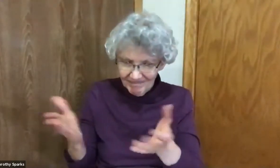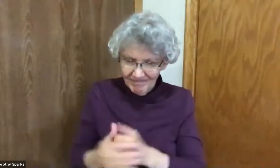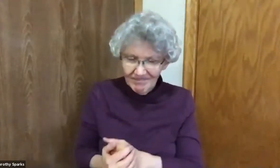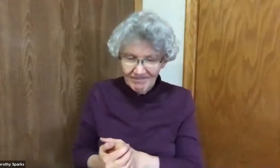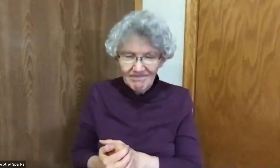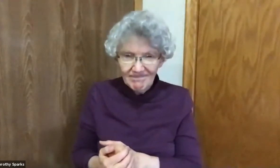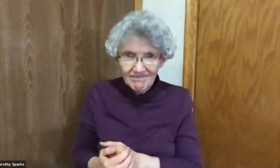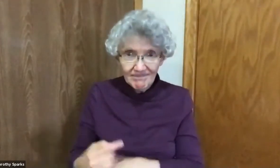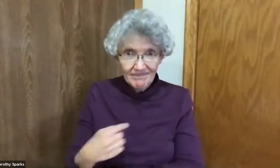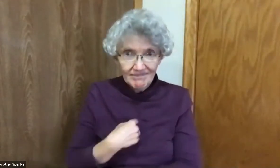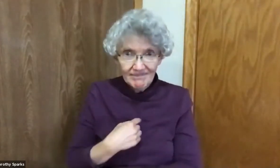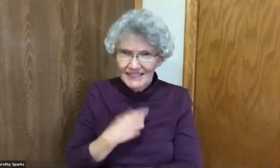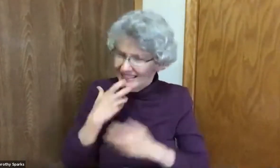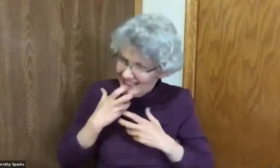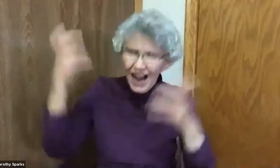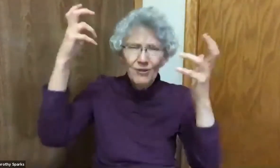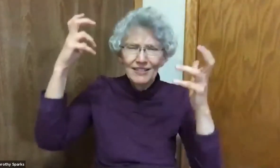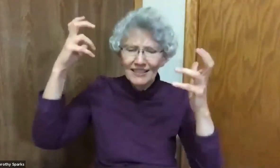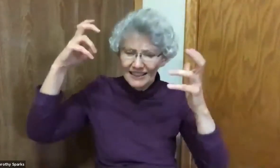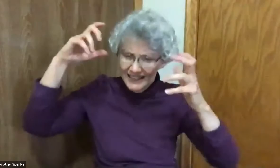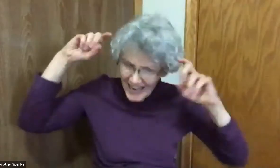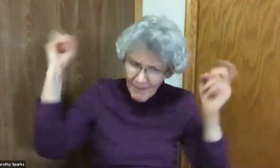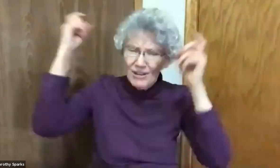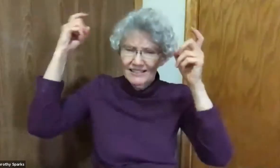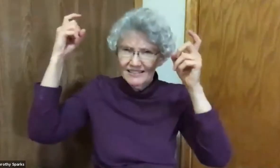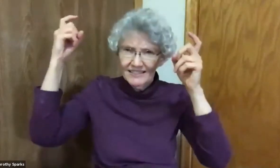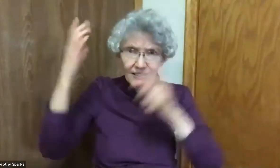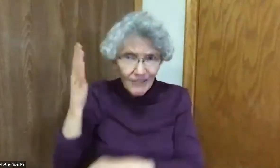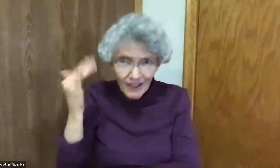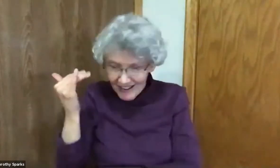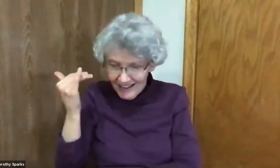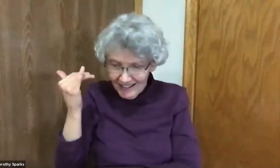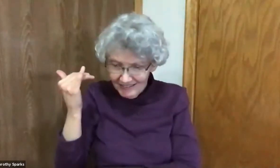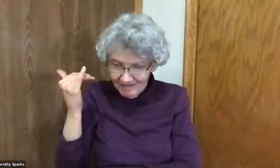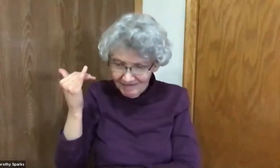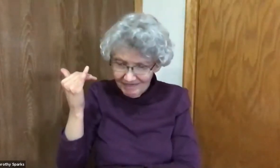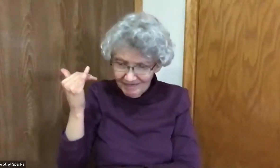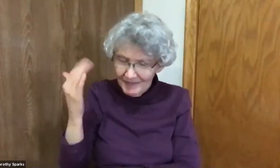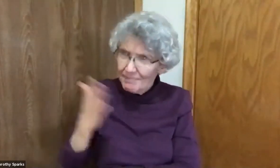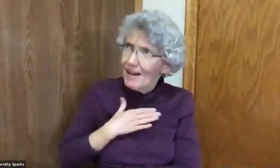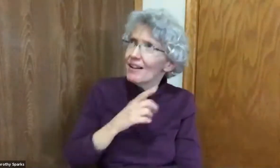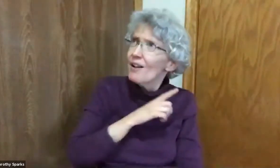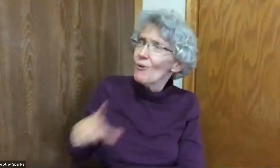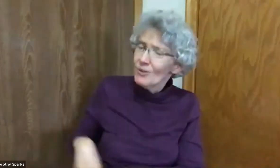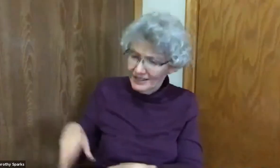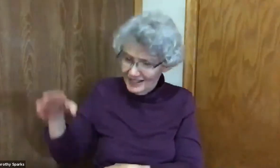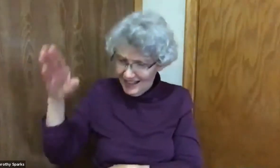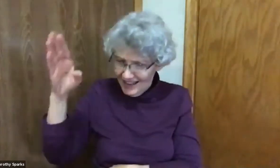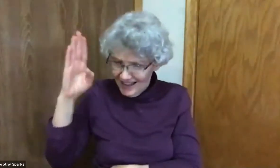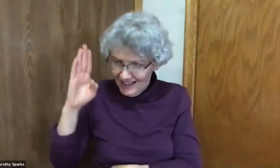All who see them will realize that they have been blessed by